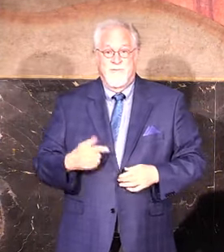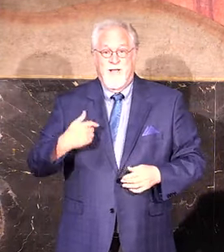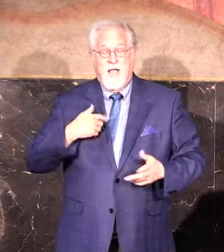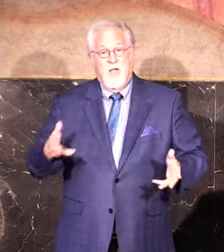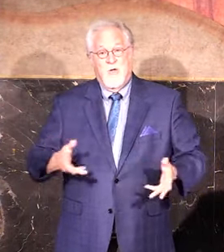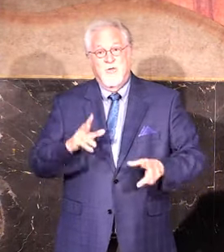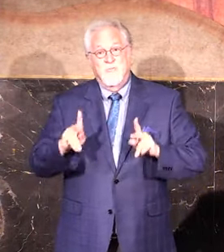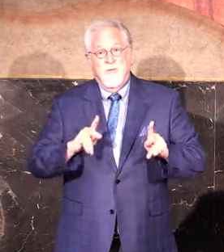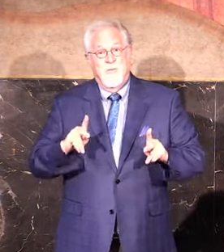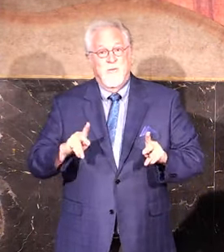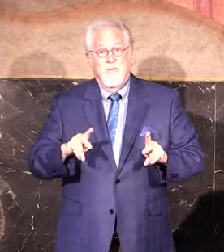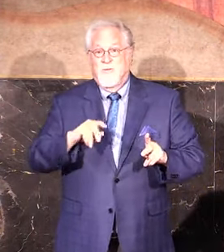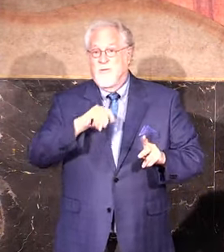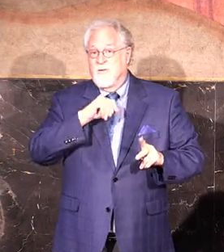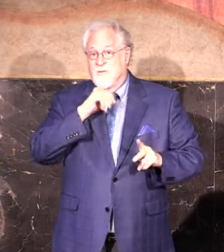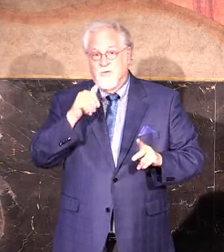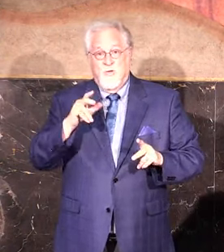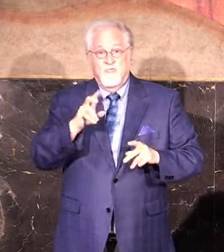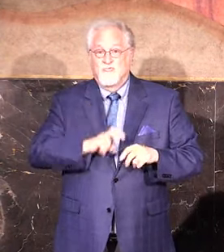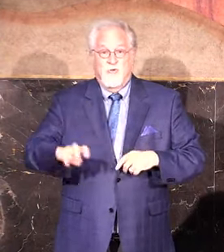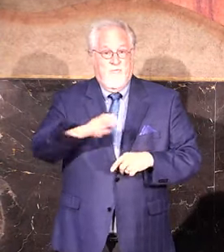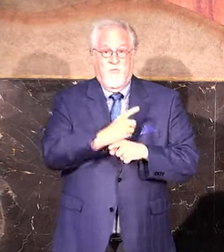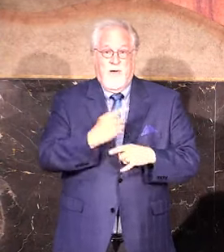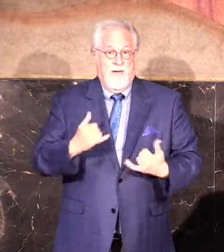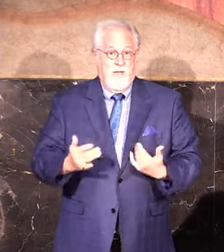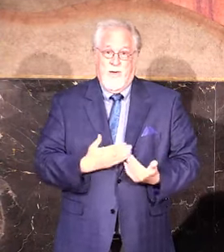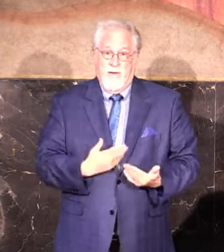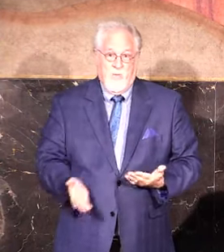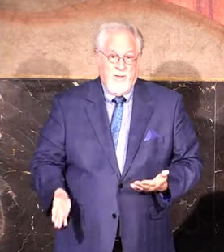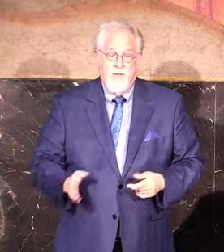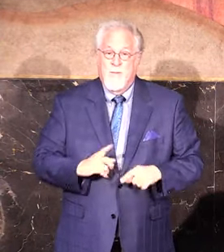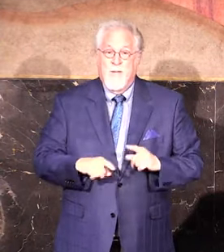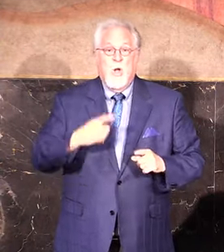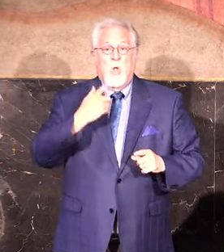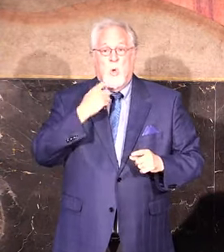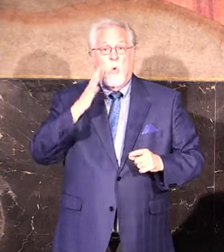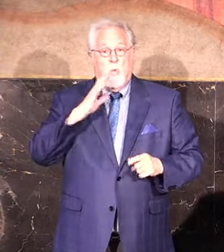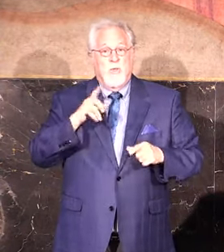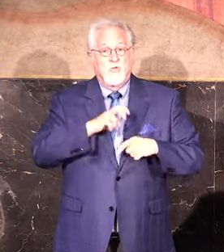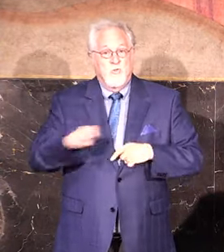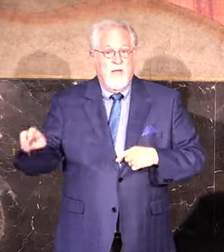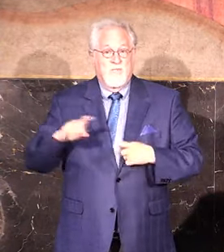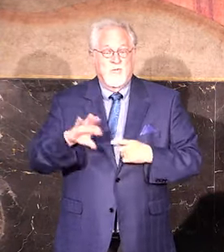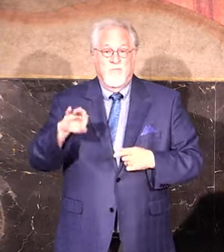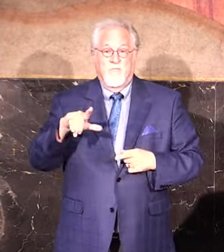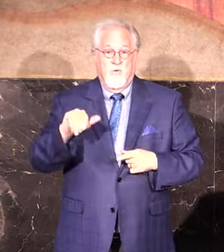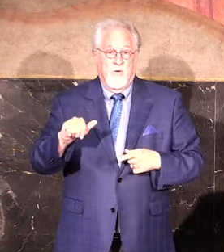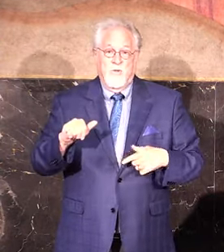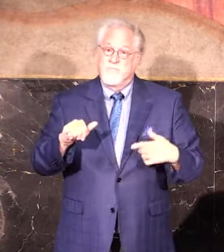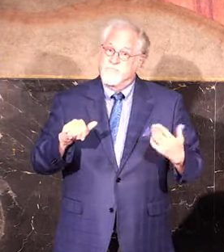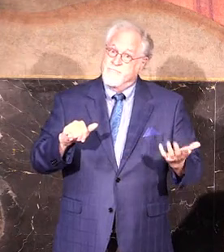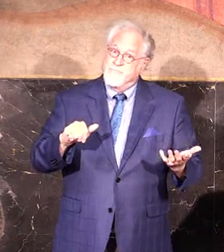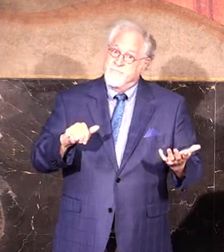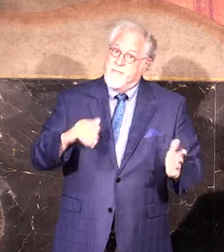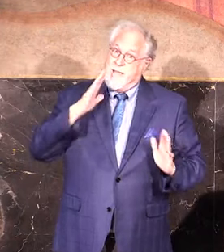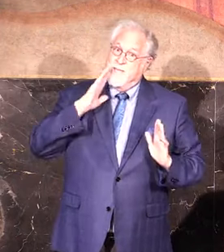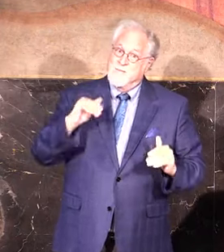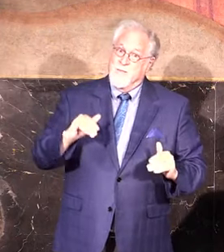encourage people not to be doing a whole lot of traveling right now, quite frankly, but those people who are going to travel to Florida, they should